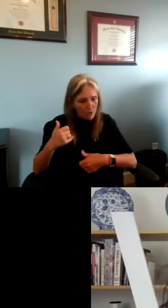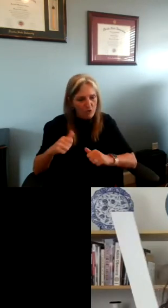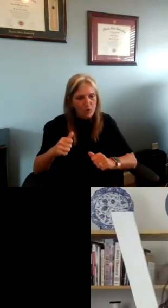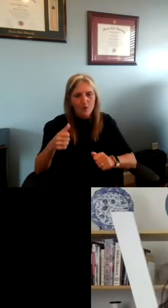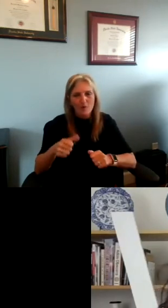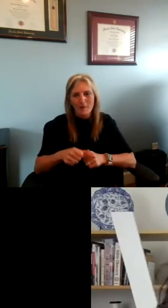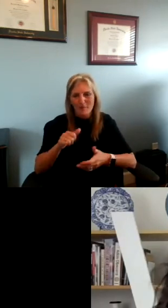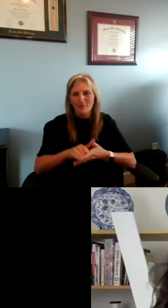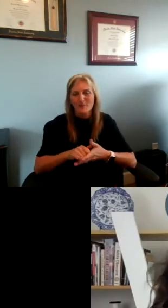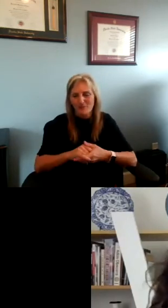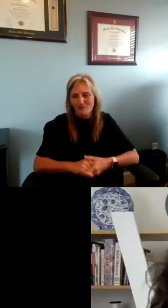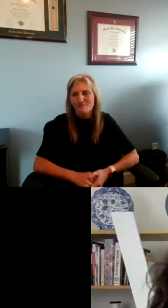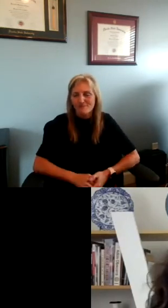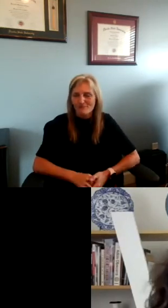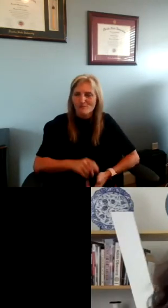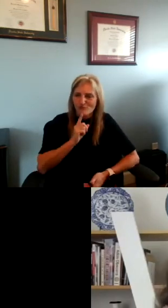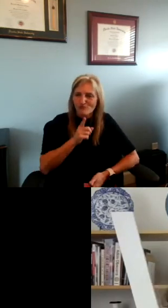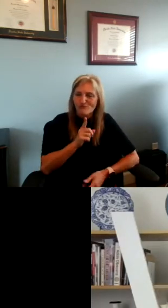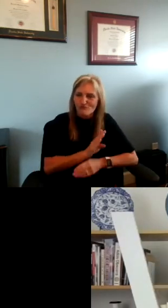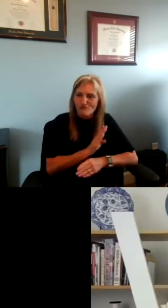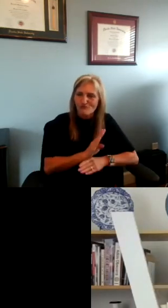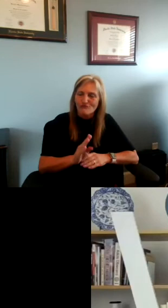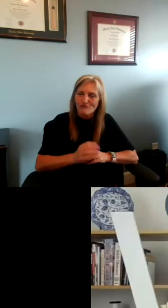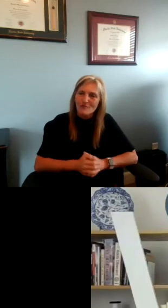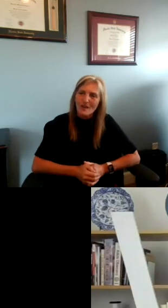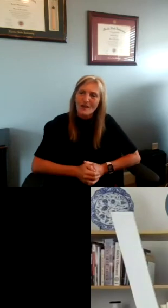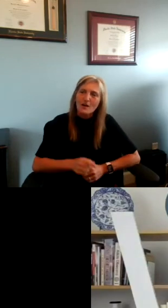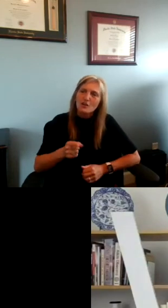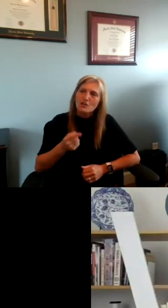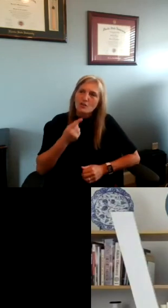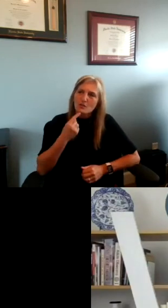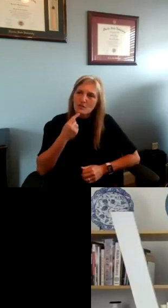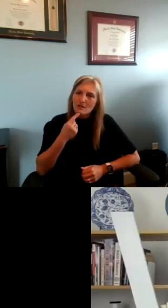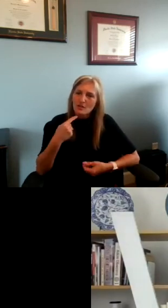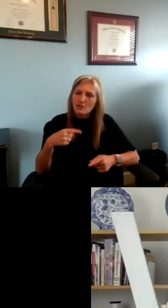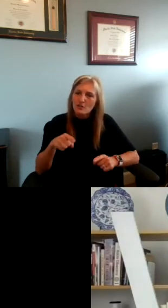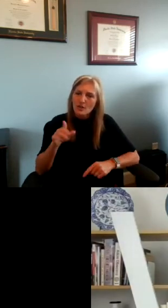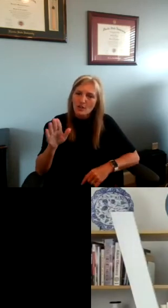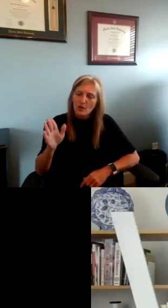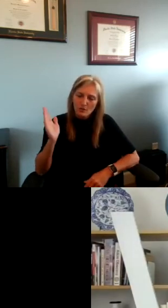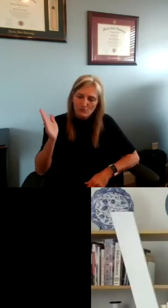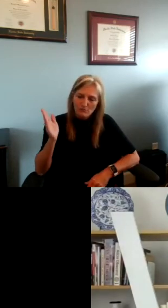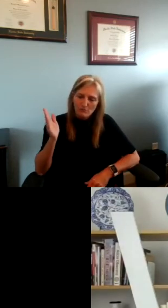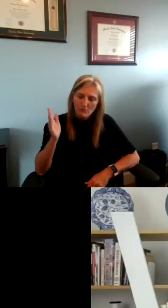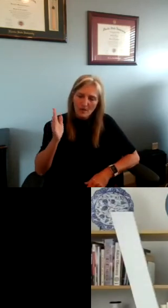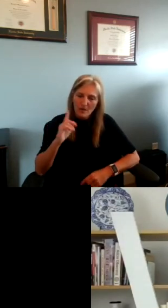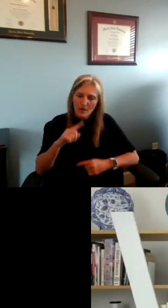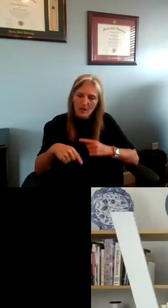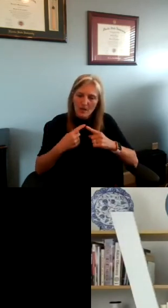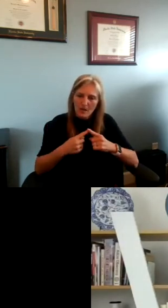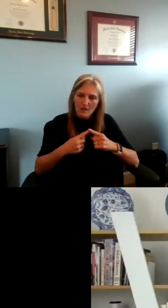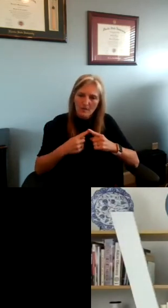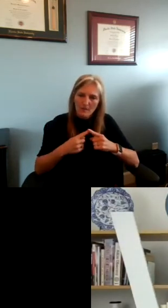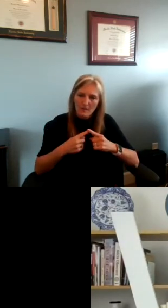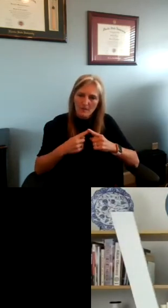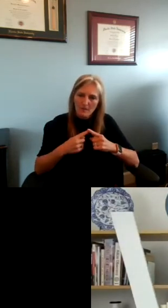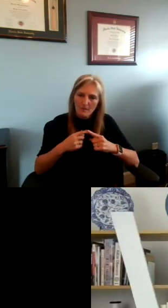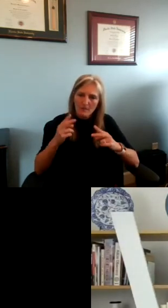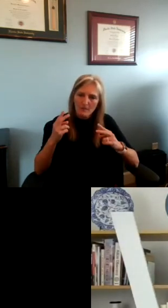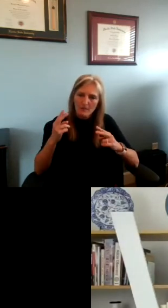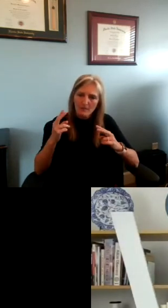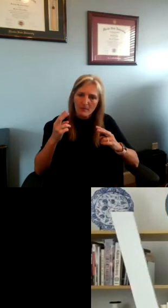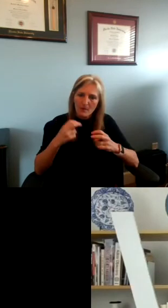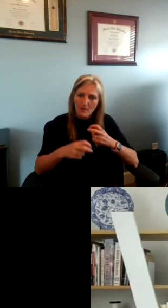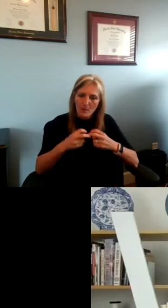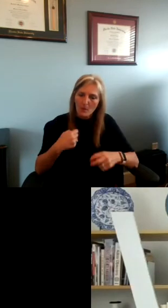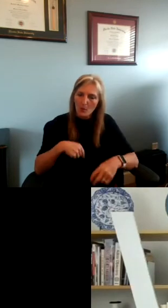right. Absolutely. You know, you spoke during your address about this issue that we see